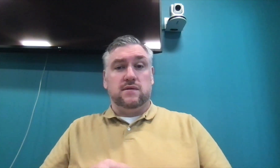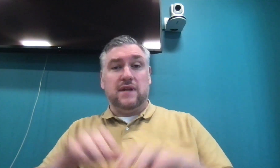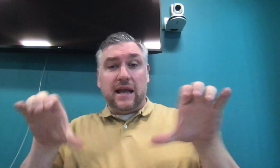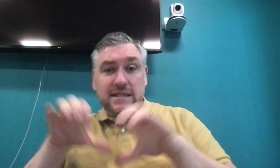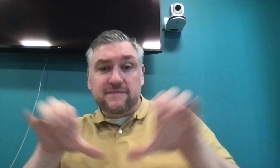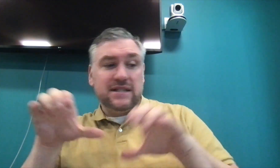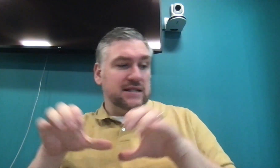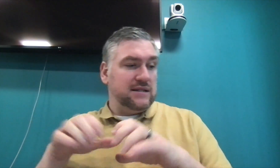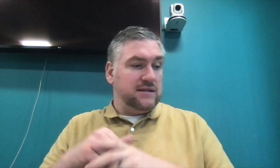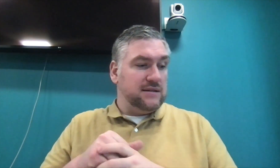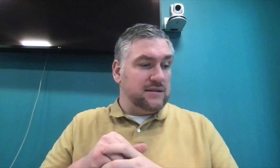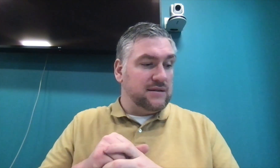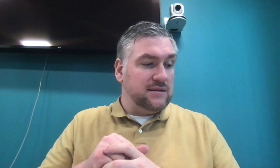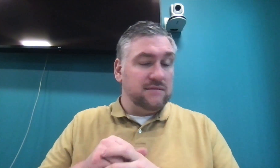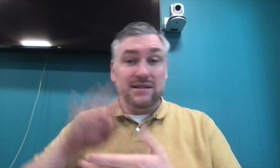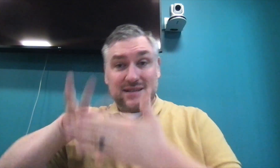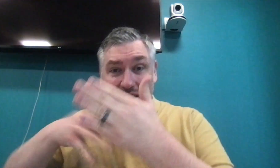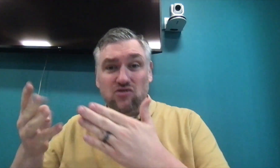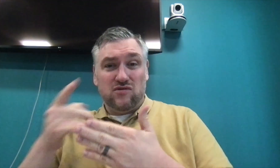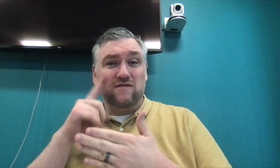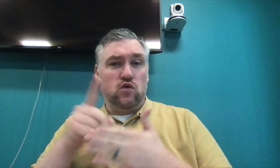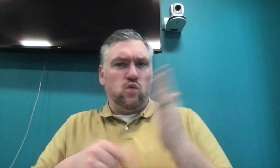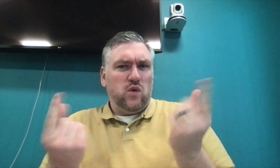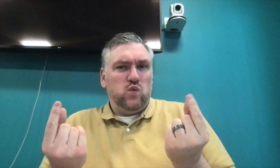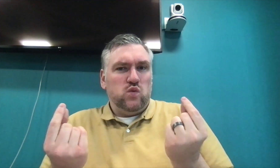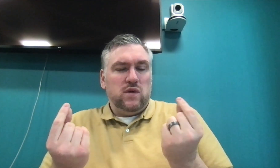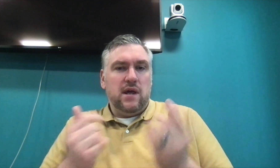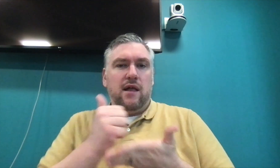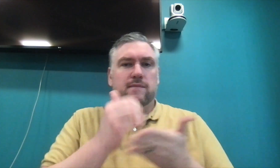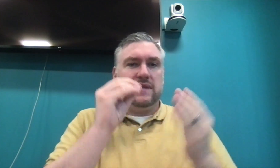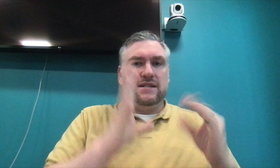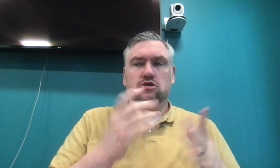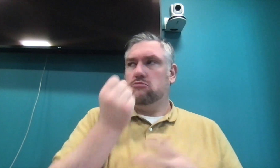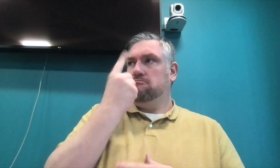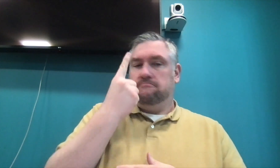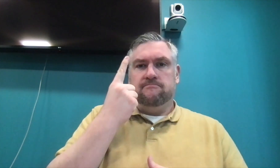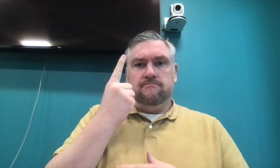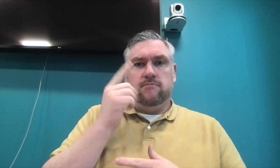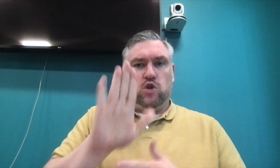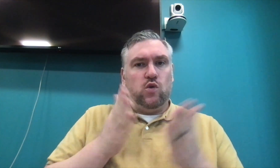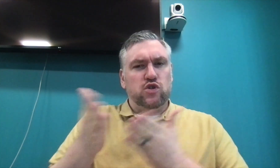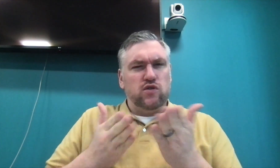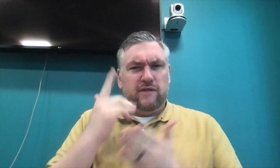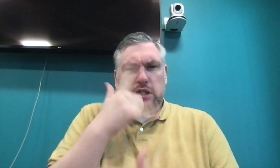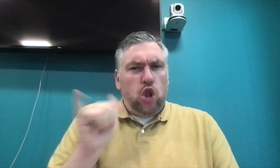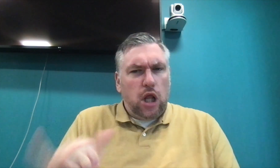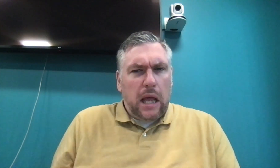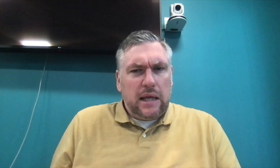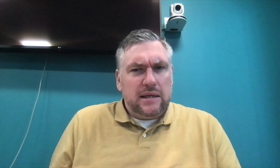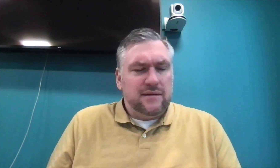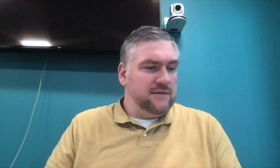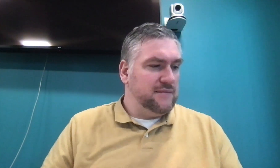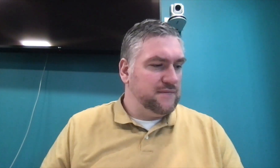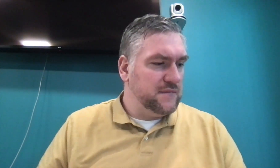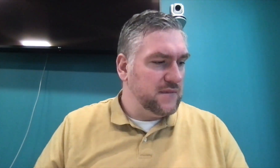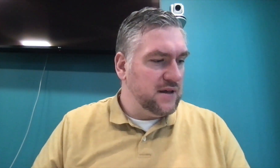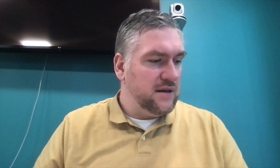goals, activities, and schedule for what you're going to be doing to help the teacher kind of understand what do your services even look